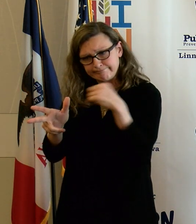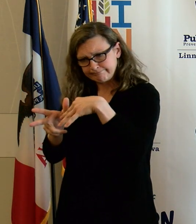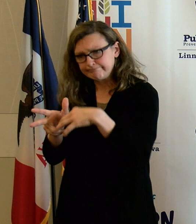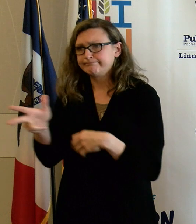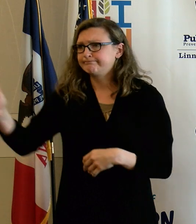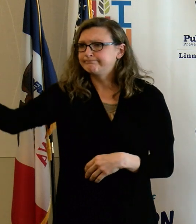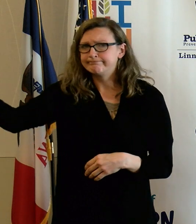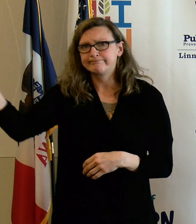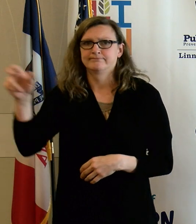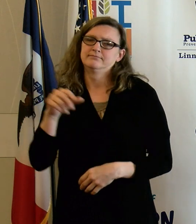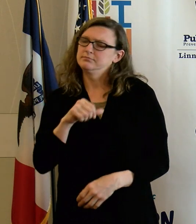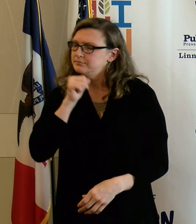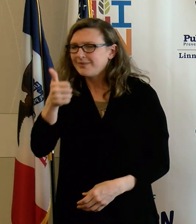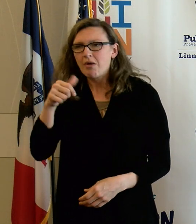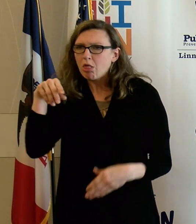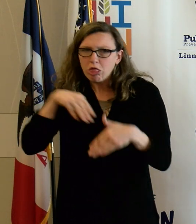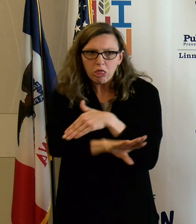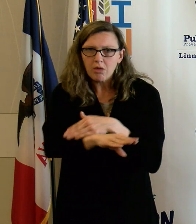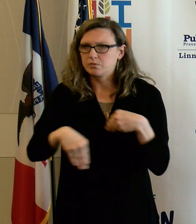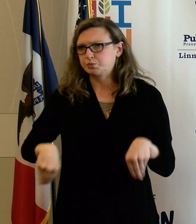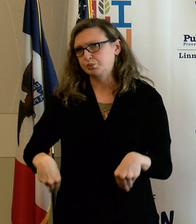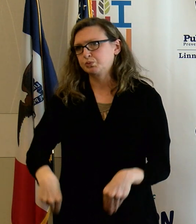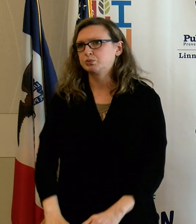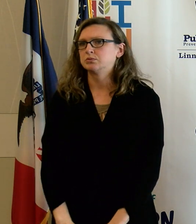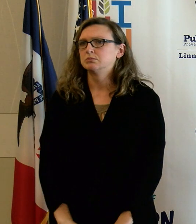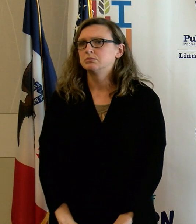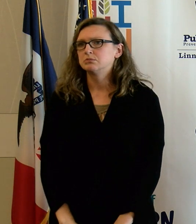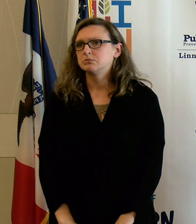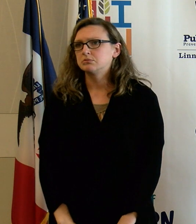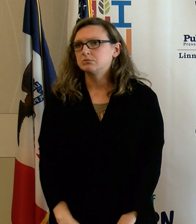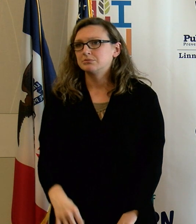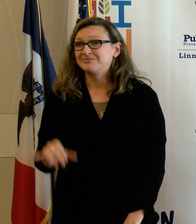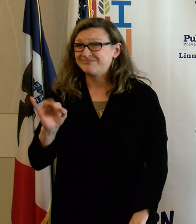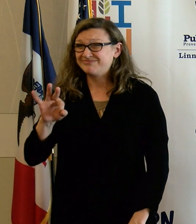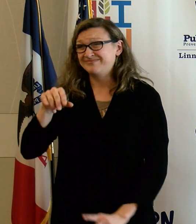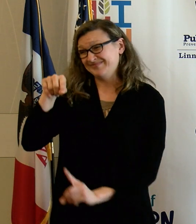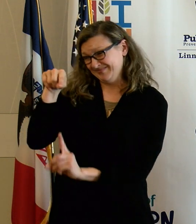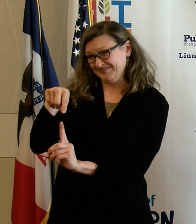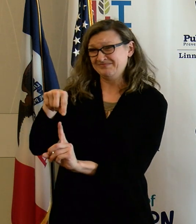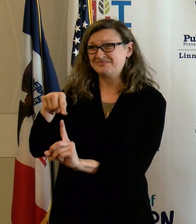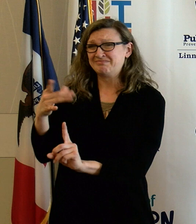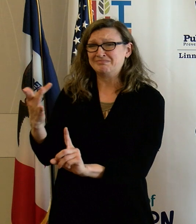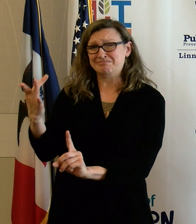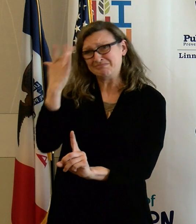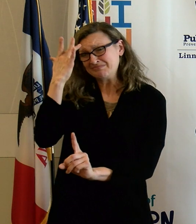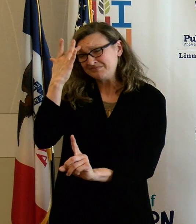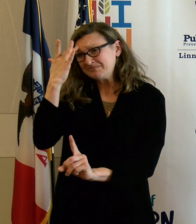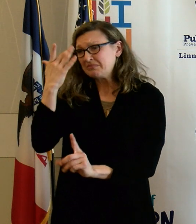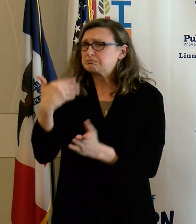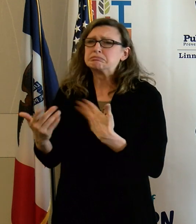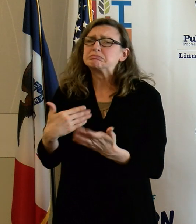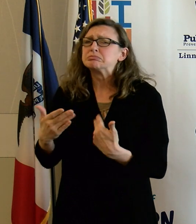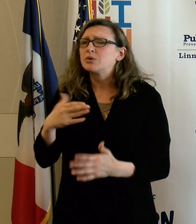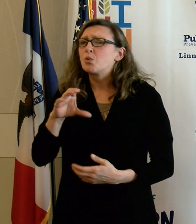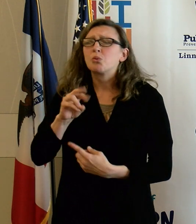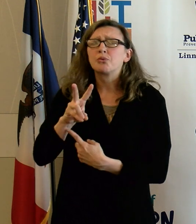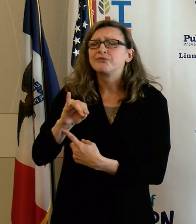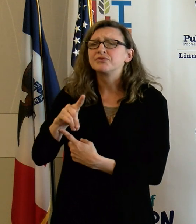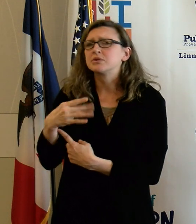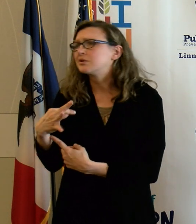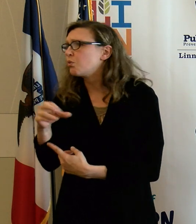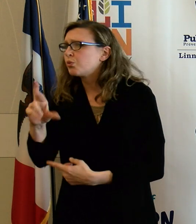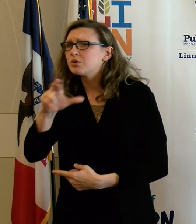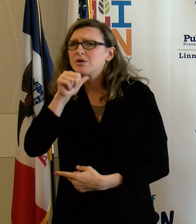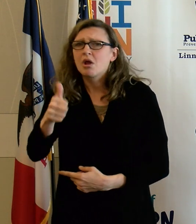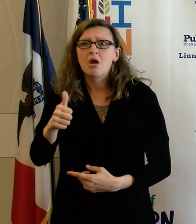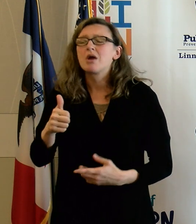Additionally, Iowans that are ill need to stay home. And I don't know how many times I have said this or how many times I need to